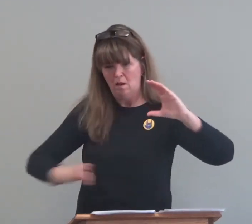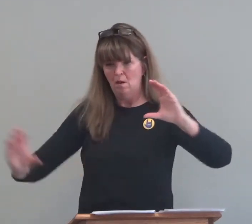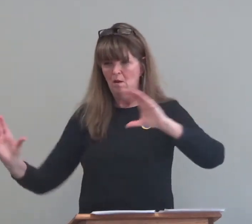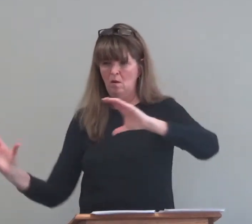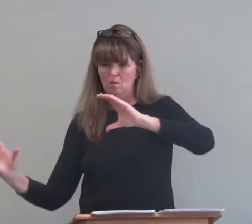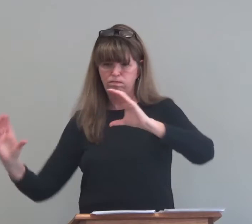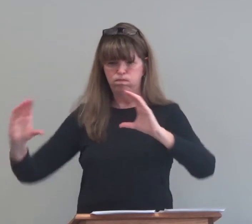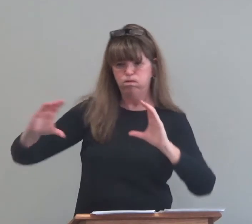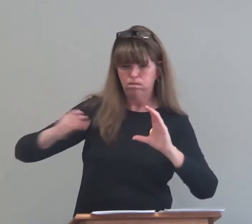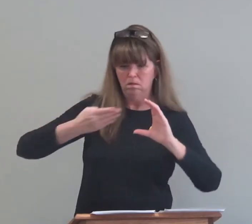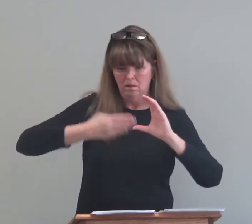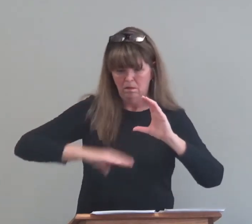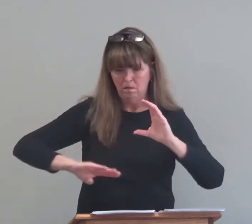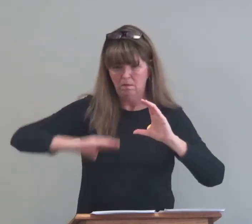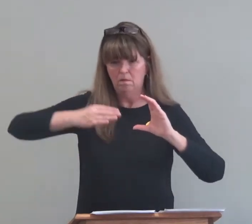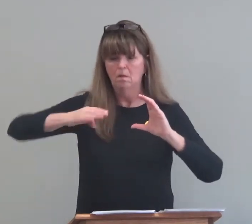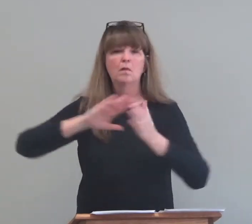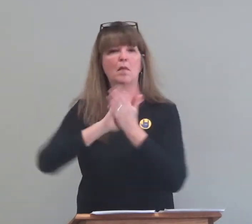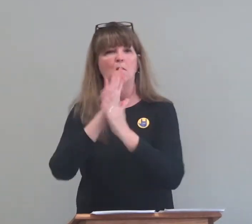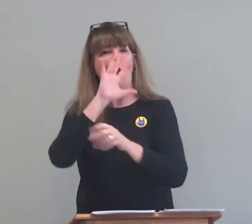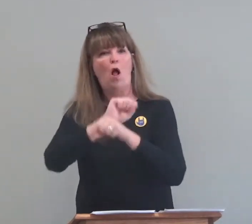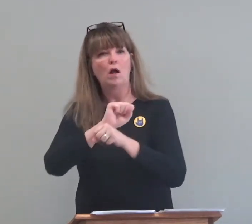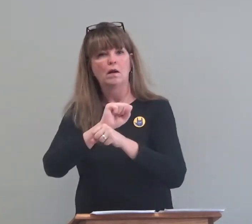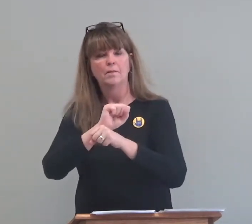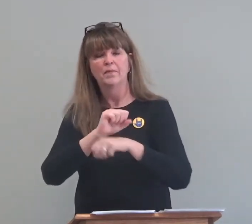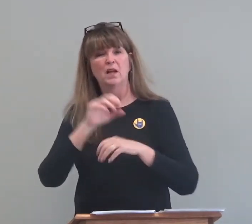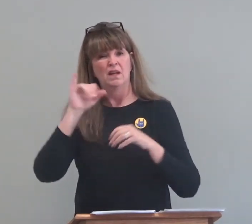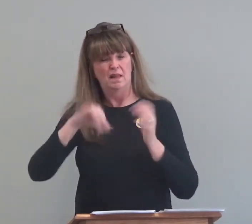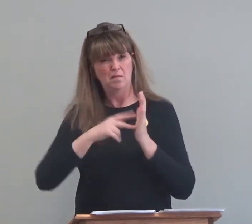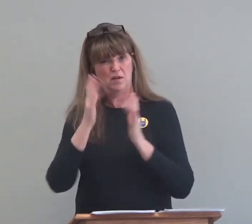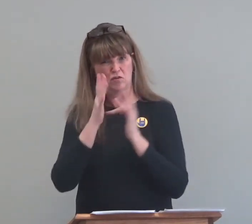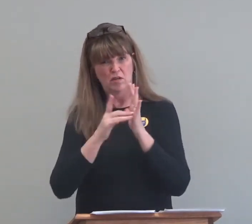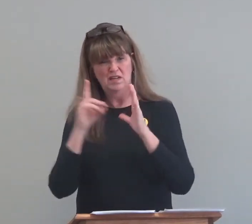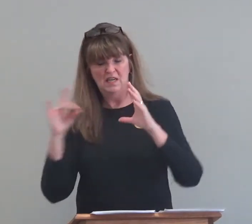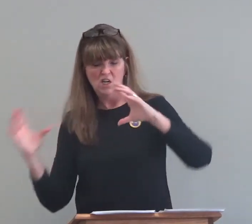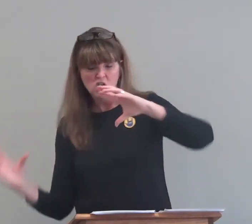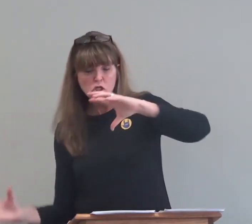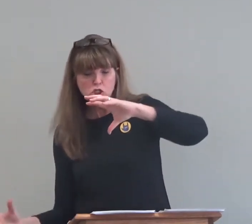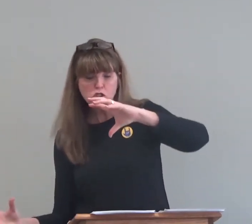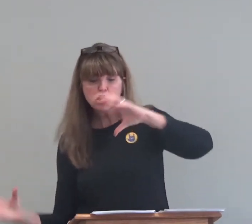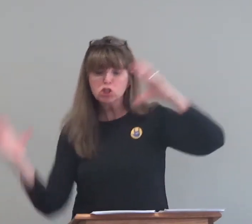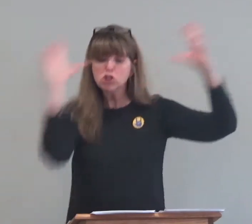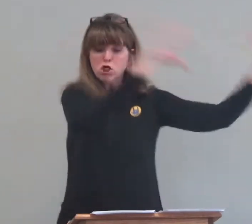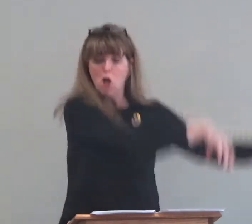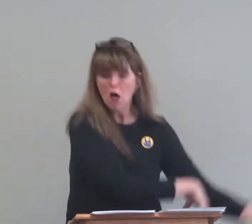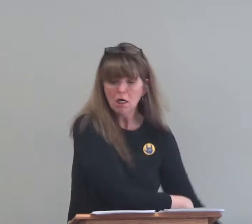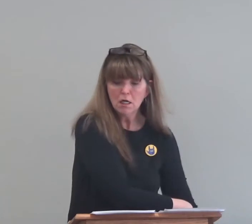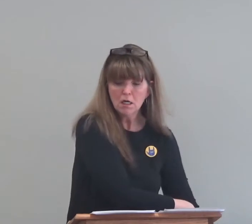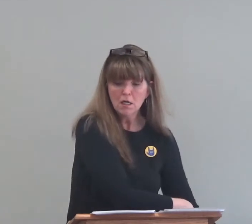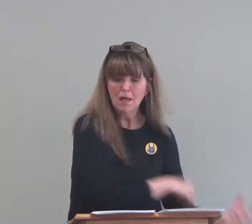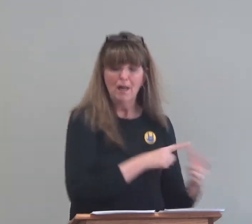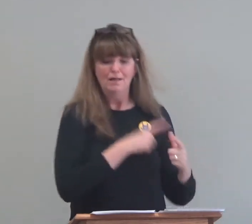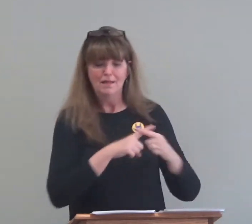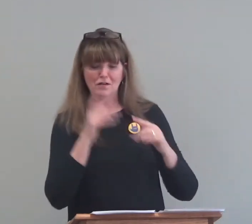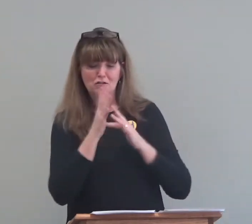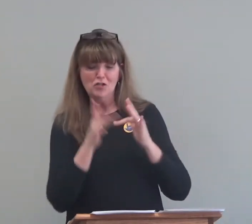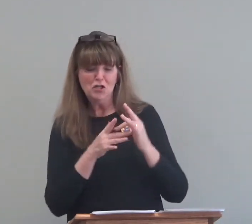So Jesus was inside the tomb, and you can see where there was an indentation where the stone would be locked into